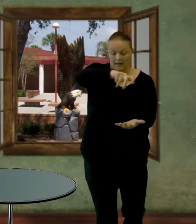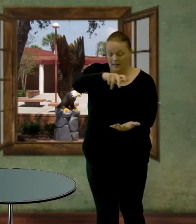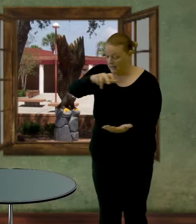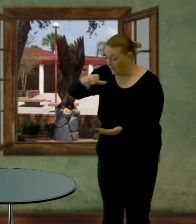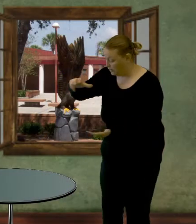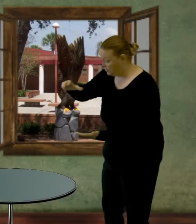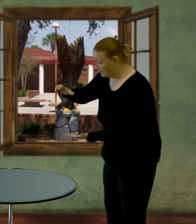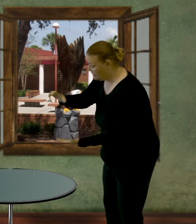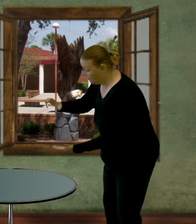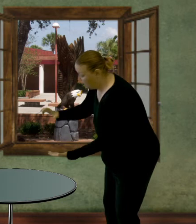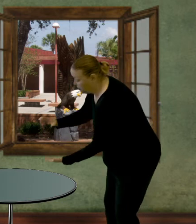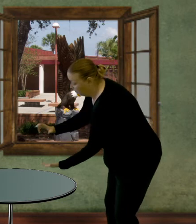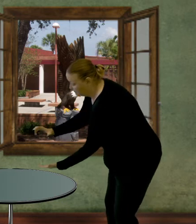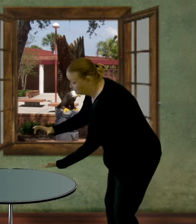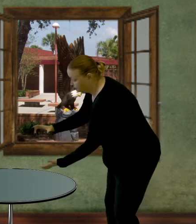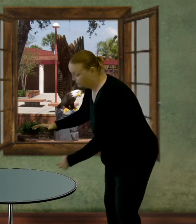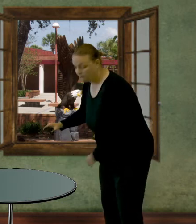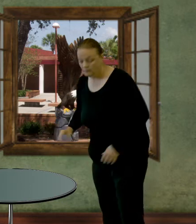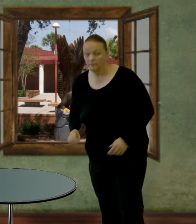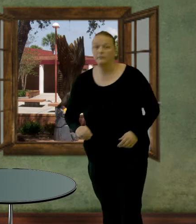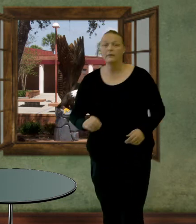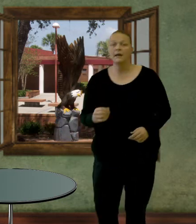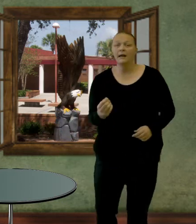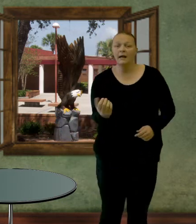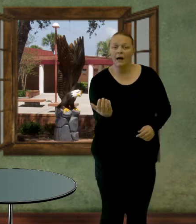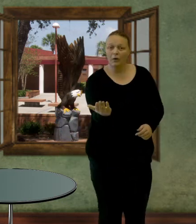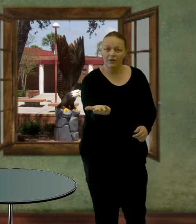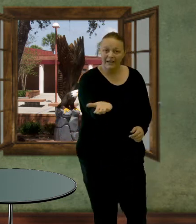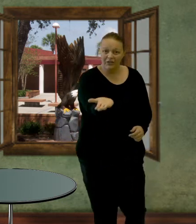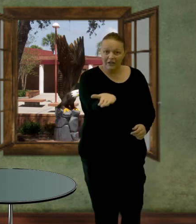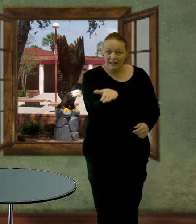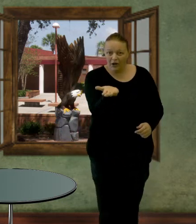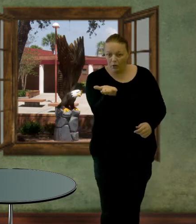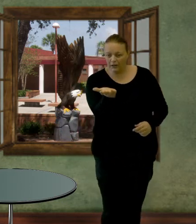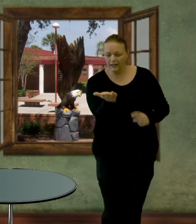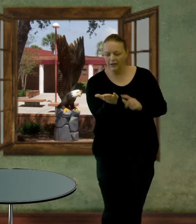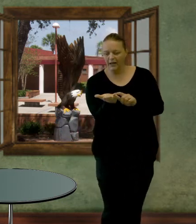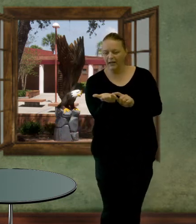Excellent. Now, as you catch your bubble, I want you to gently hold it in your hand.